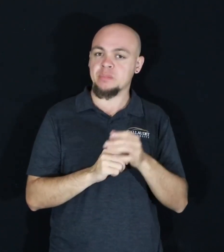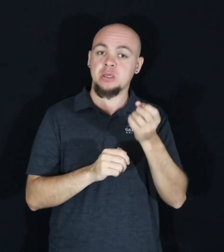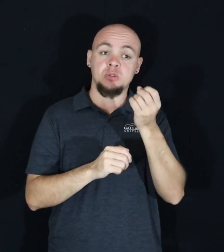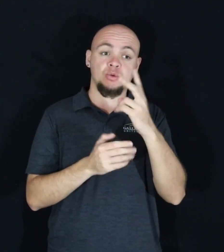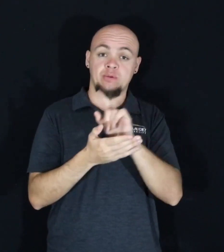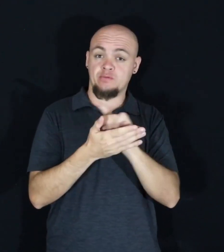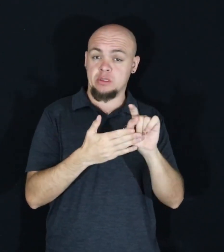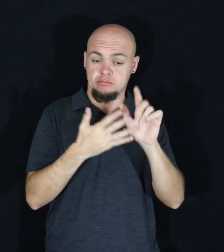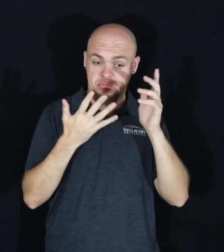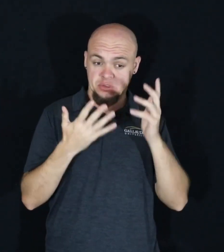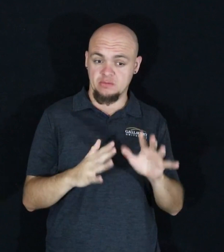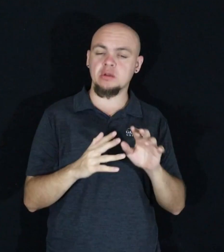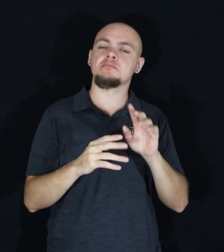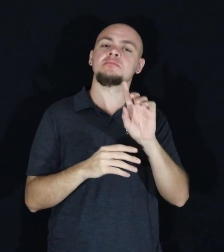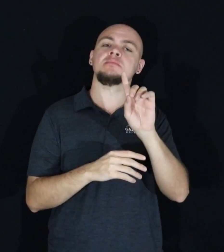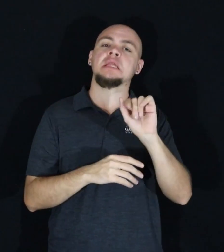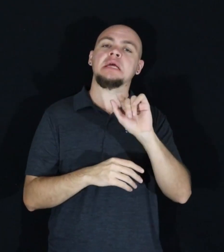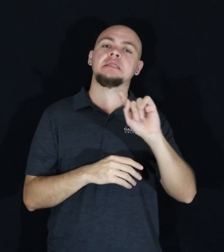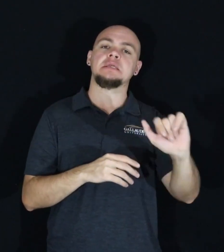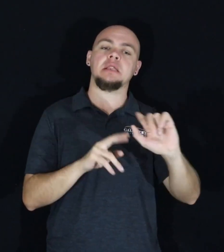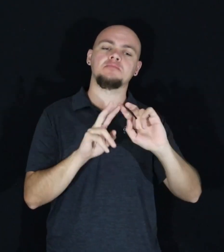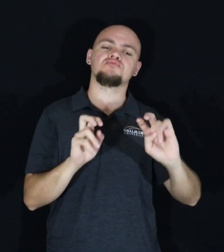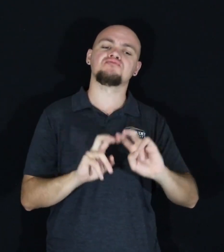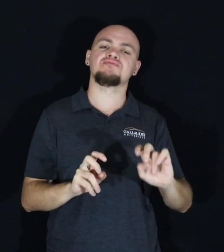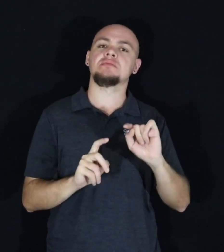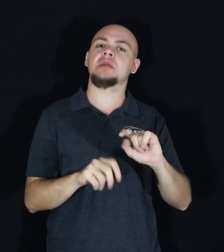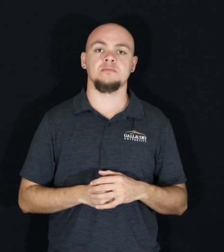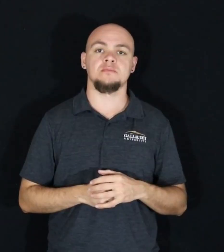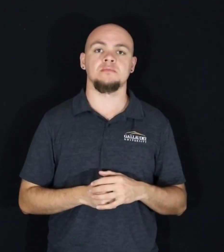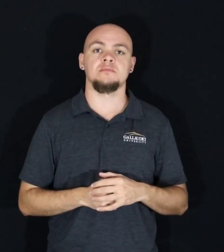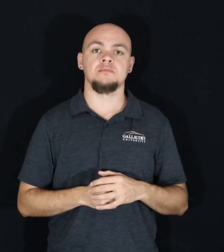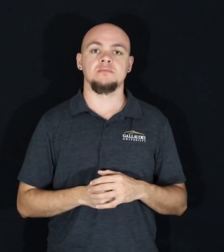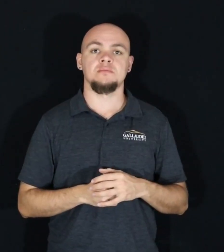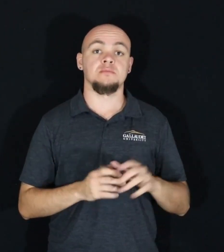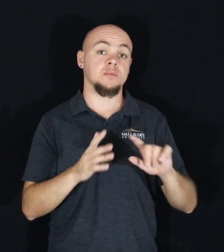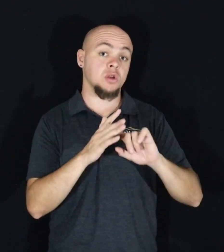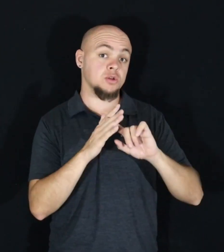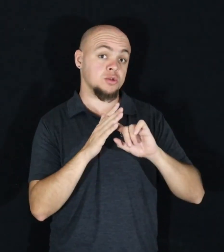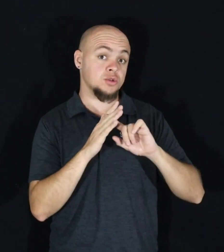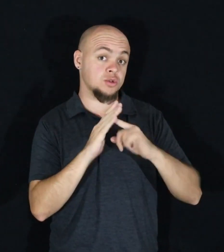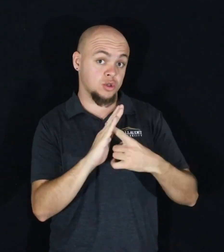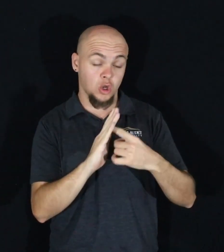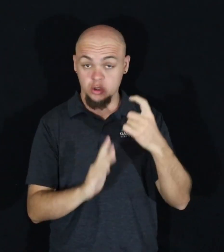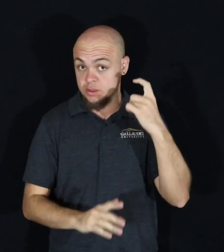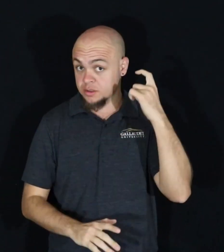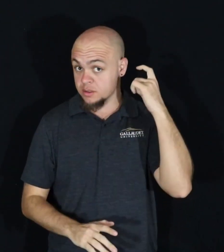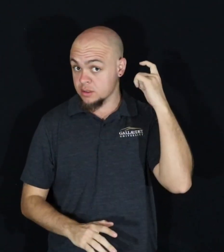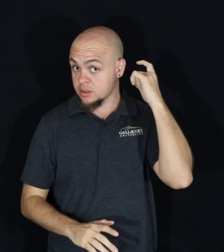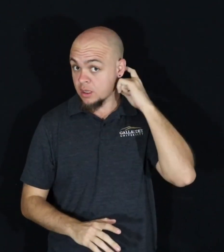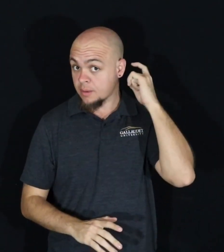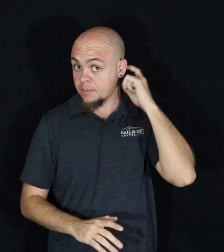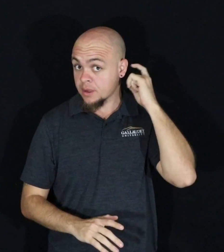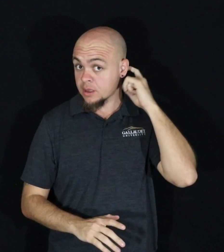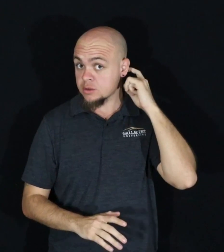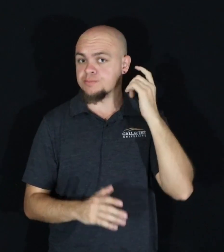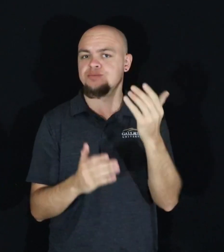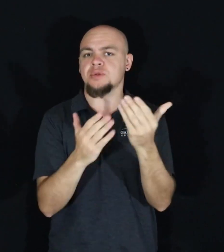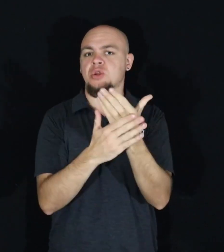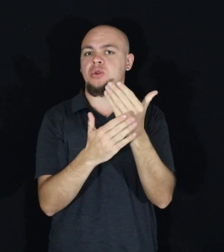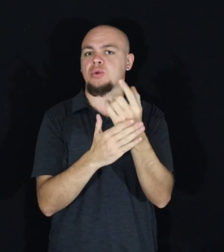was analyzed to determine the time needed to move from the start subconsciously carrying out the new